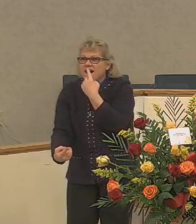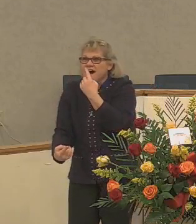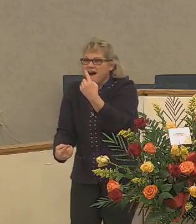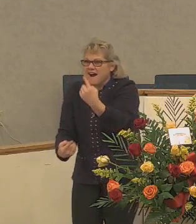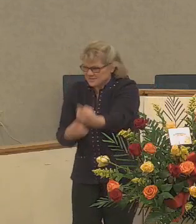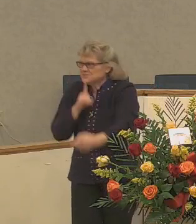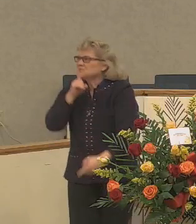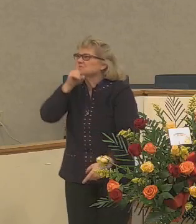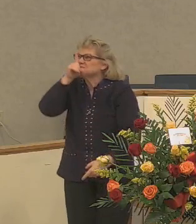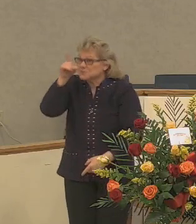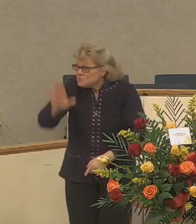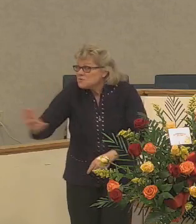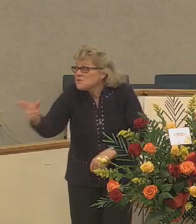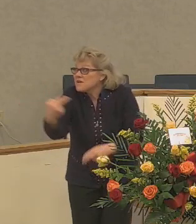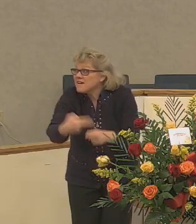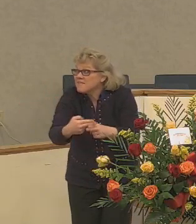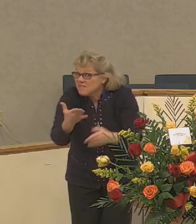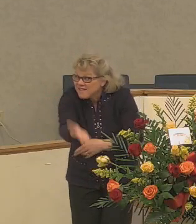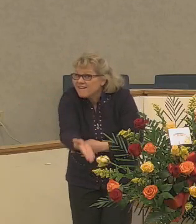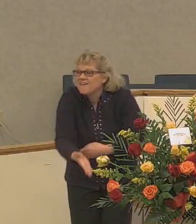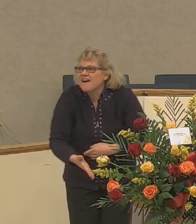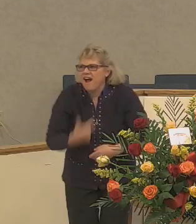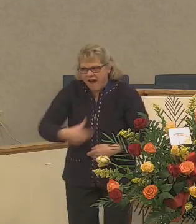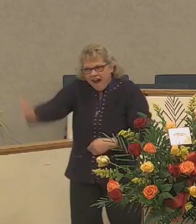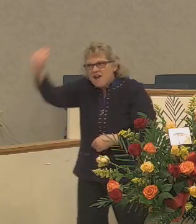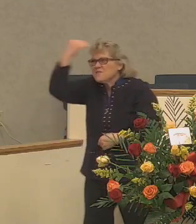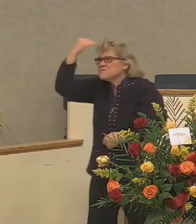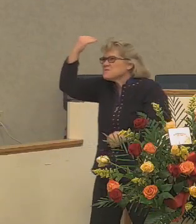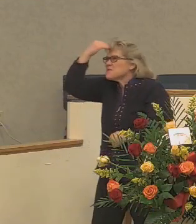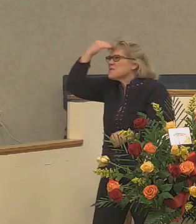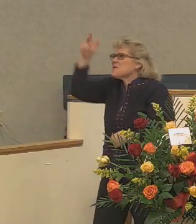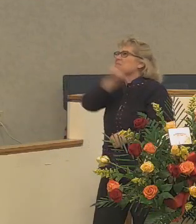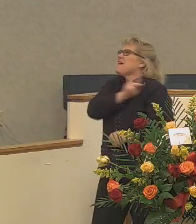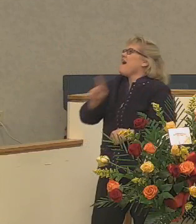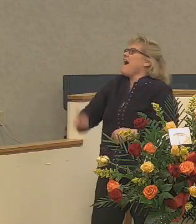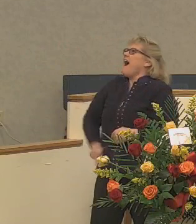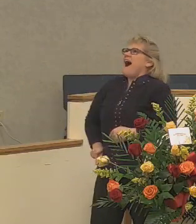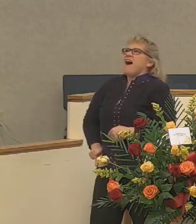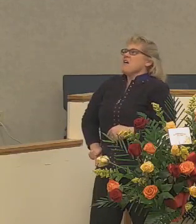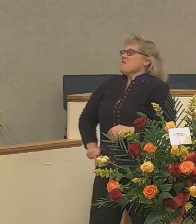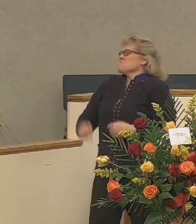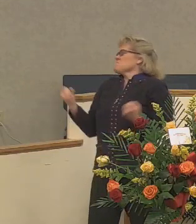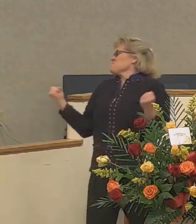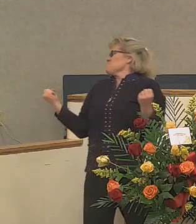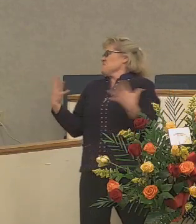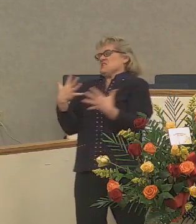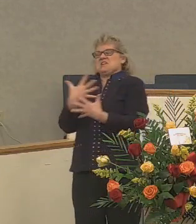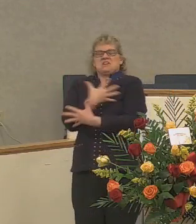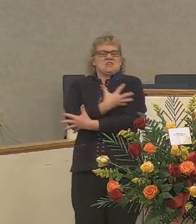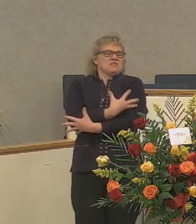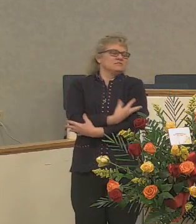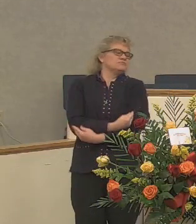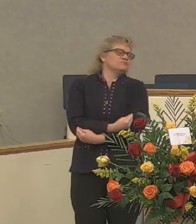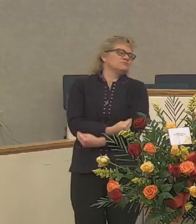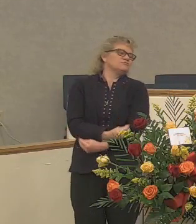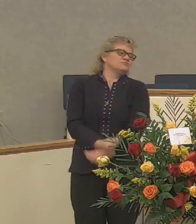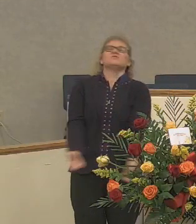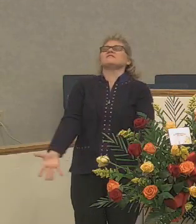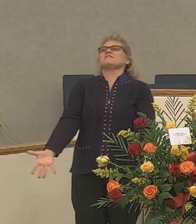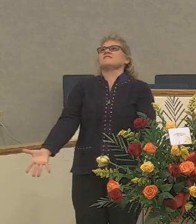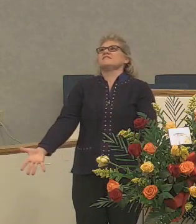there? I know the King. There's no need